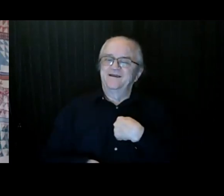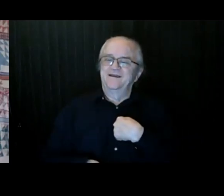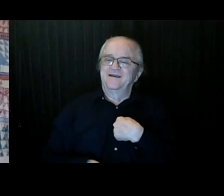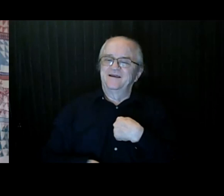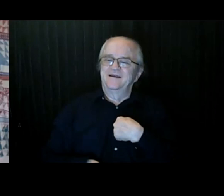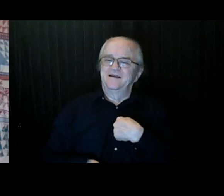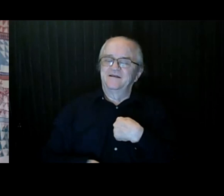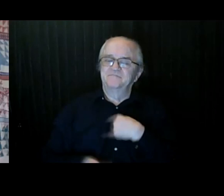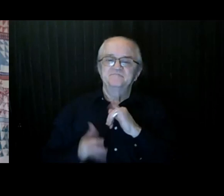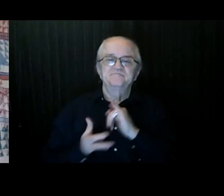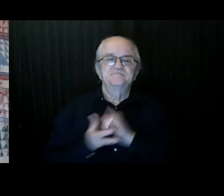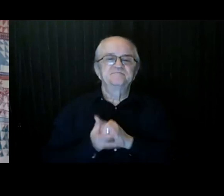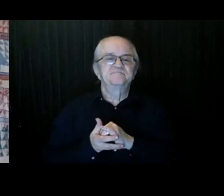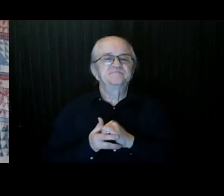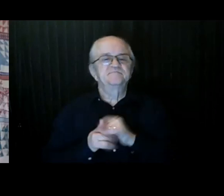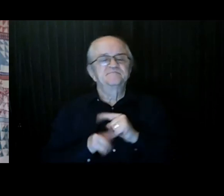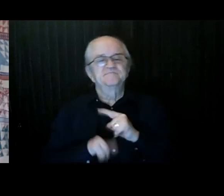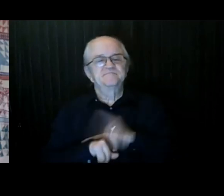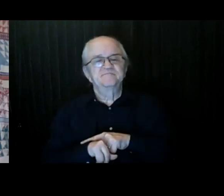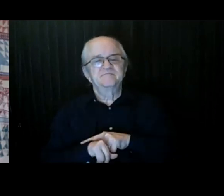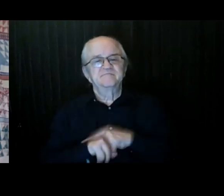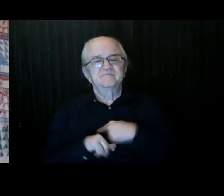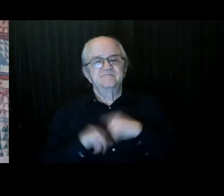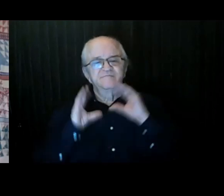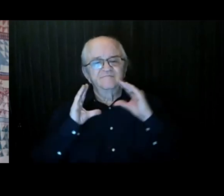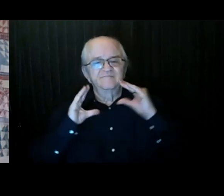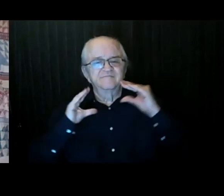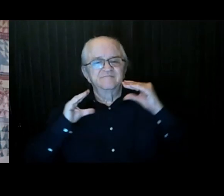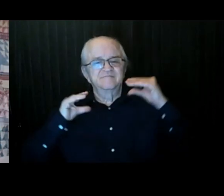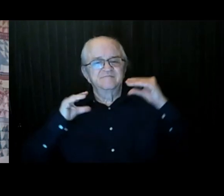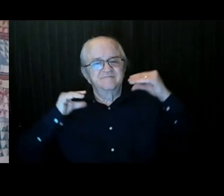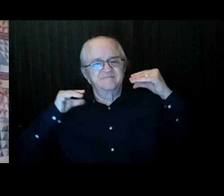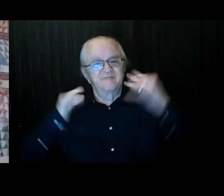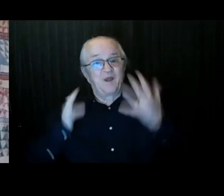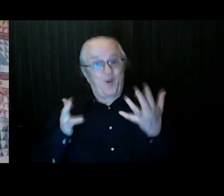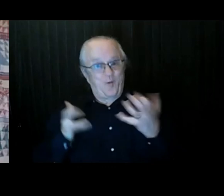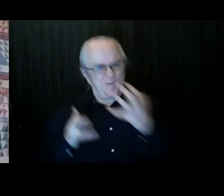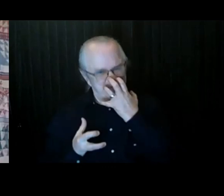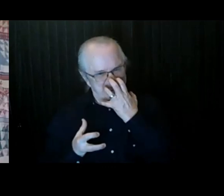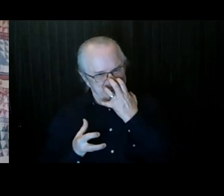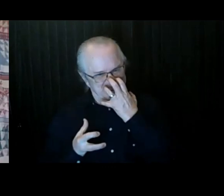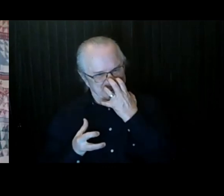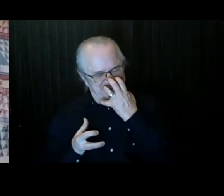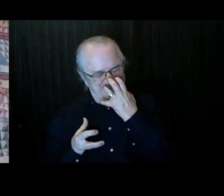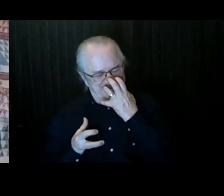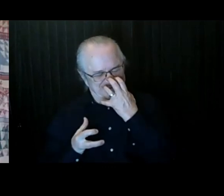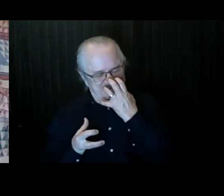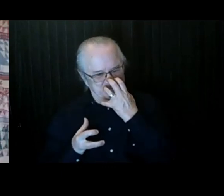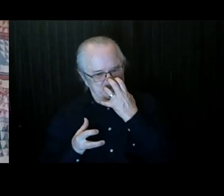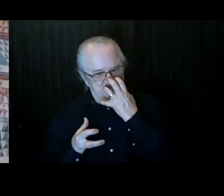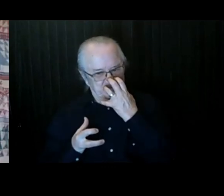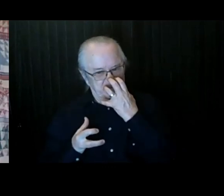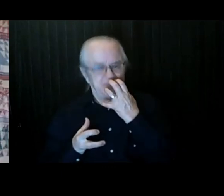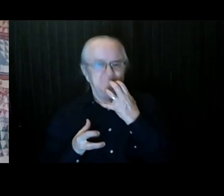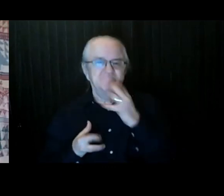In that moment, I was smiling. I wanted to be mad at my daughter for what just happened, but